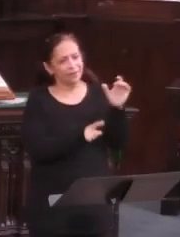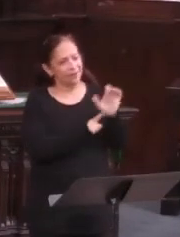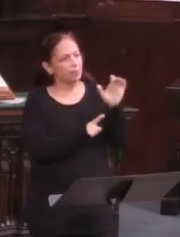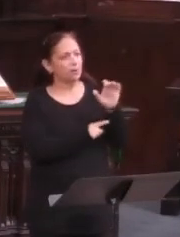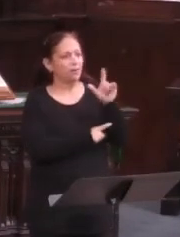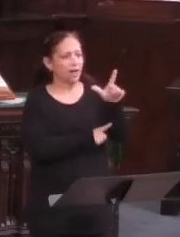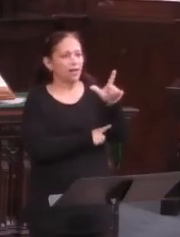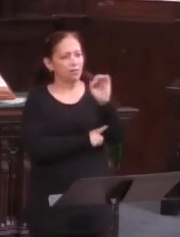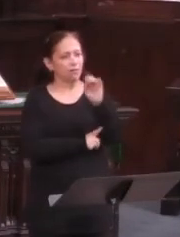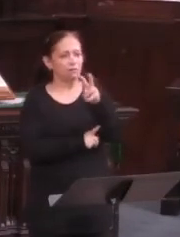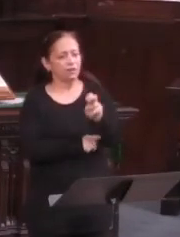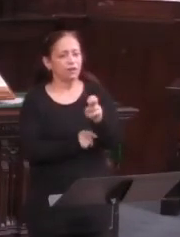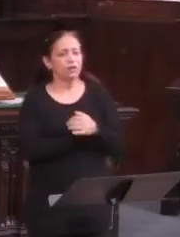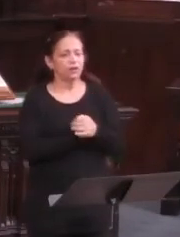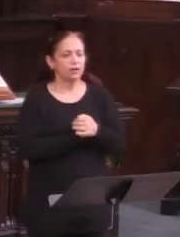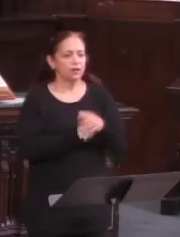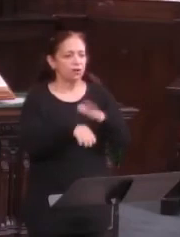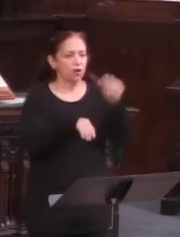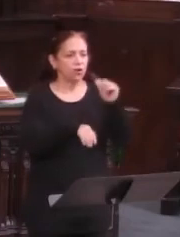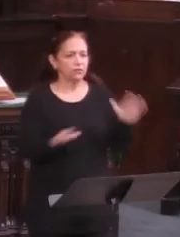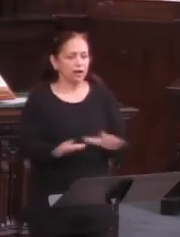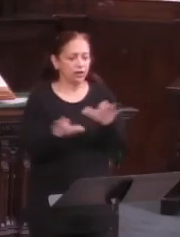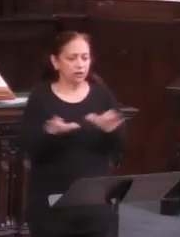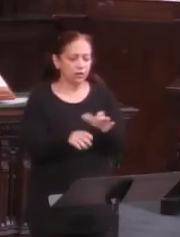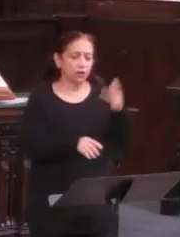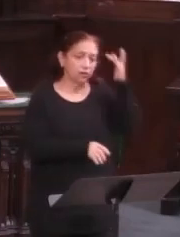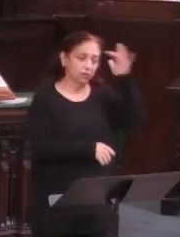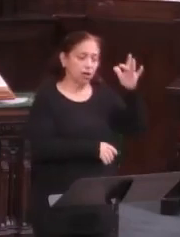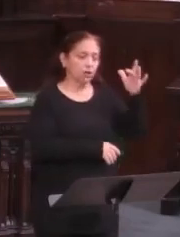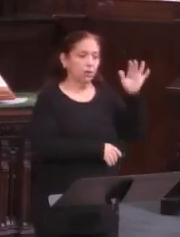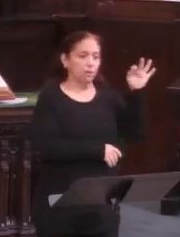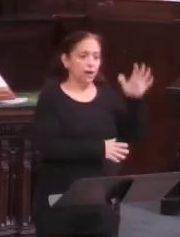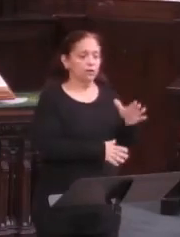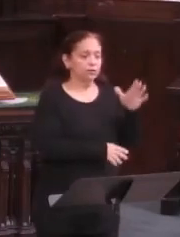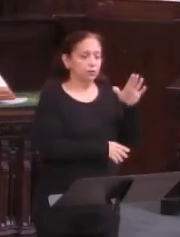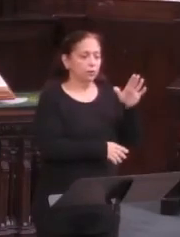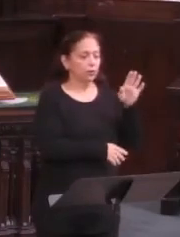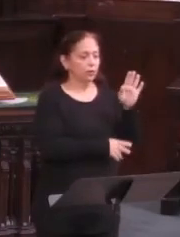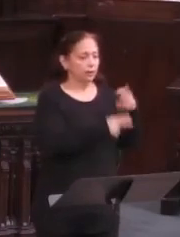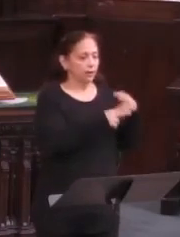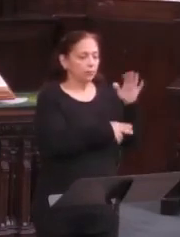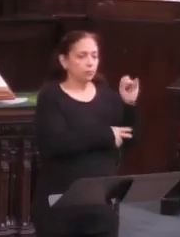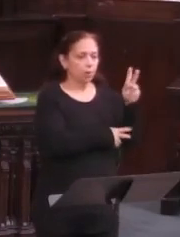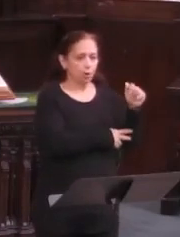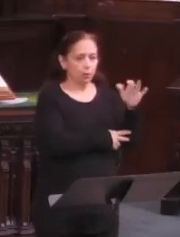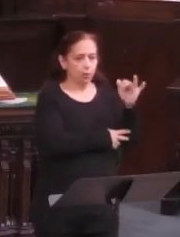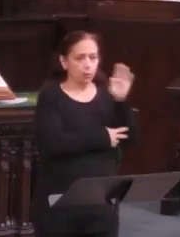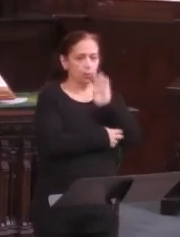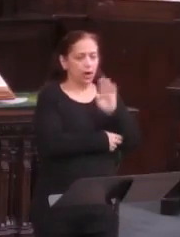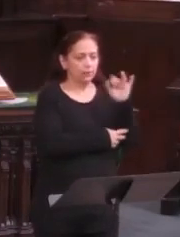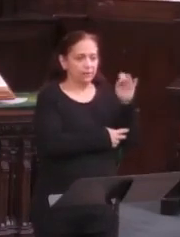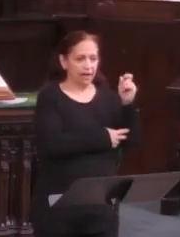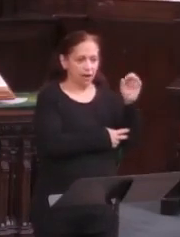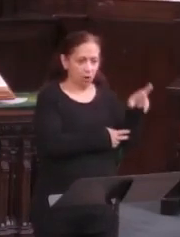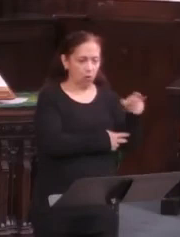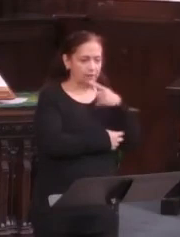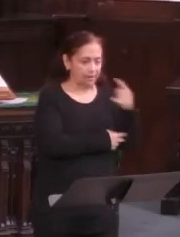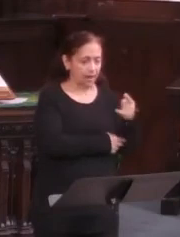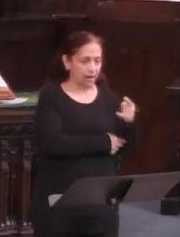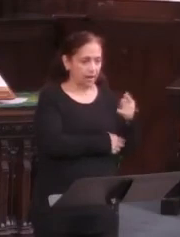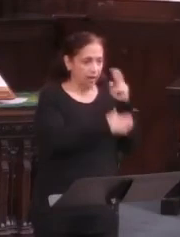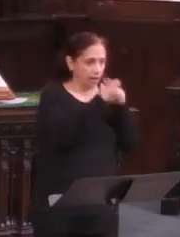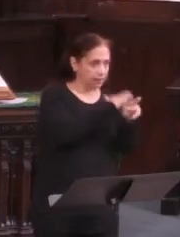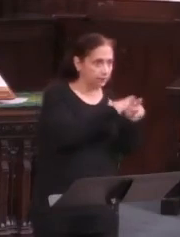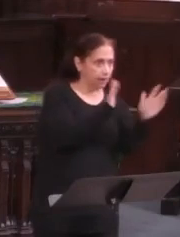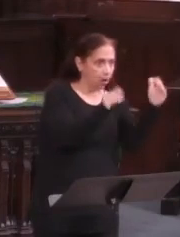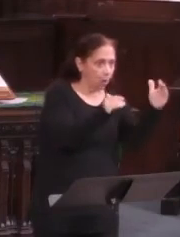action. Scholar and pastor Barbara Brown Taylor said this, "Anticipatory hope is